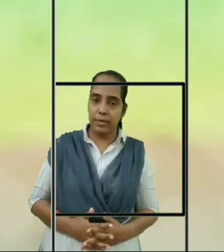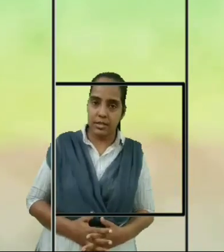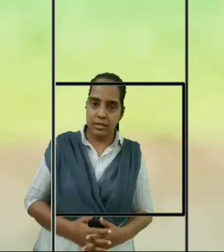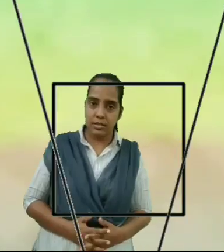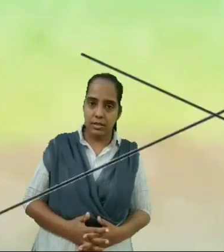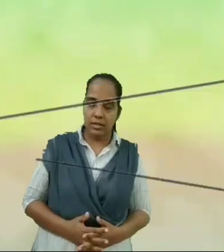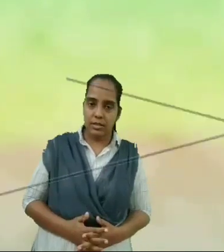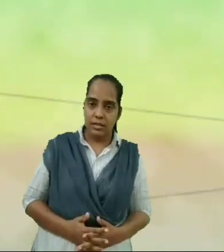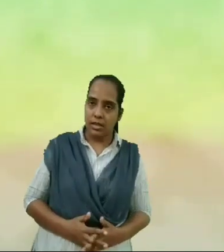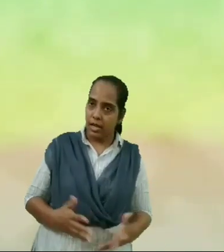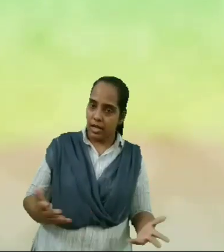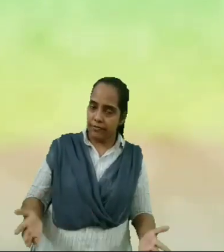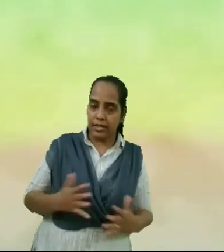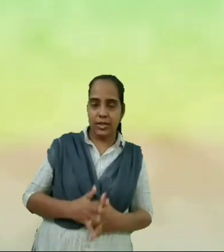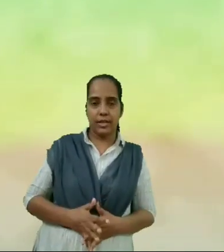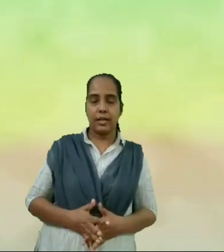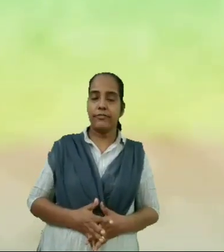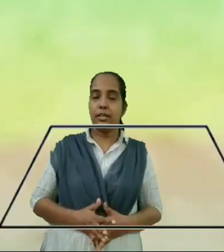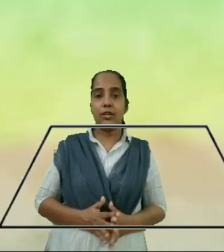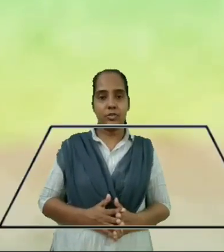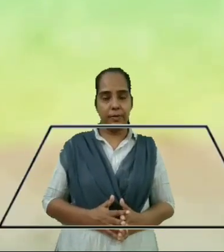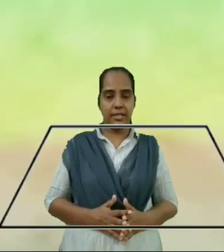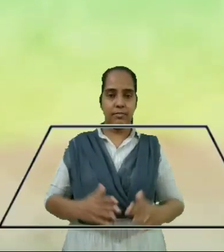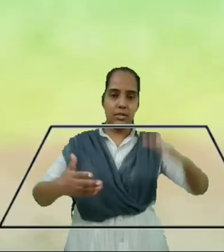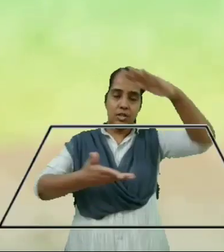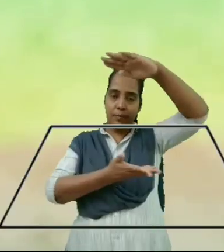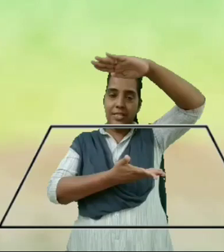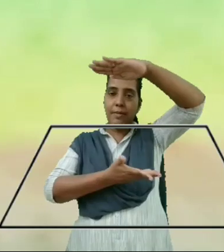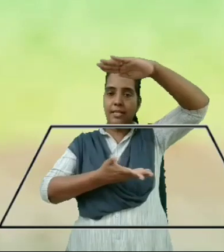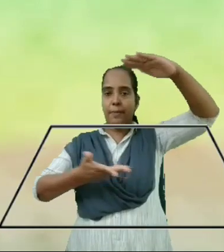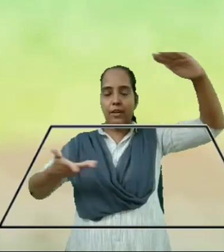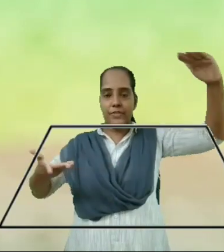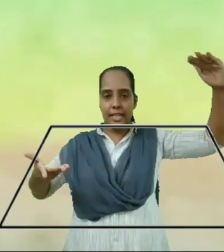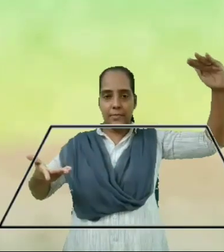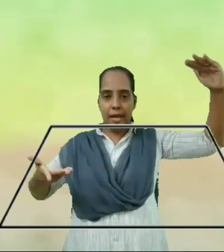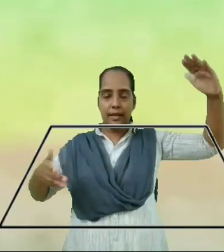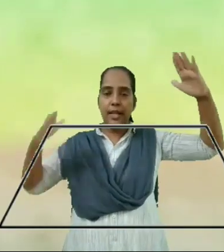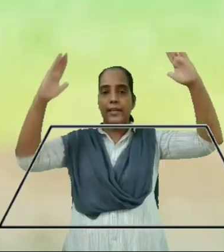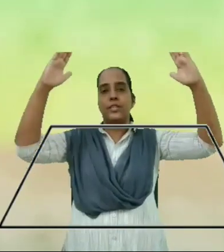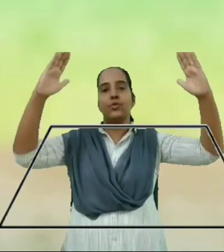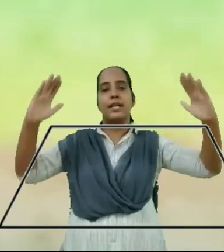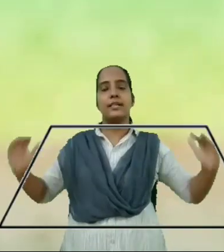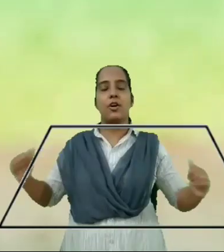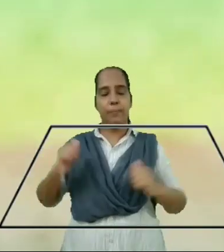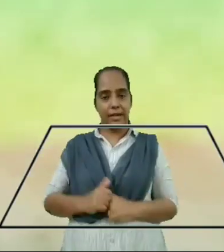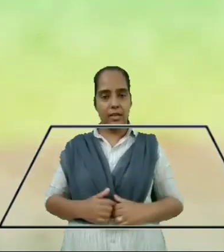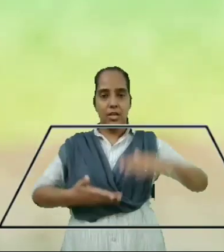meet. If I take a figure called trapezium, trapezium has a pair of sides parallel and the other two sides are non-parallel. So